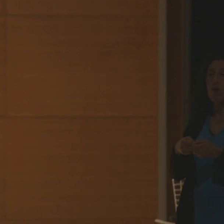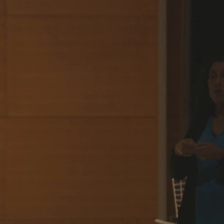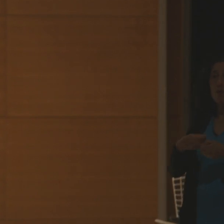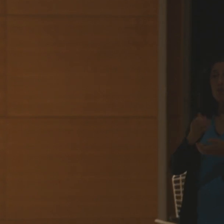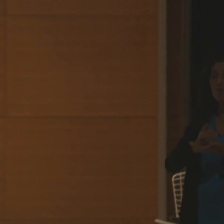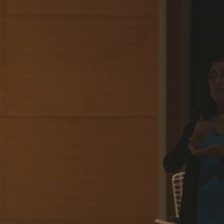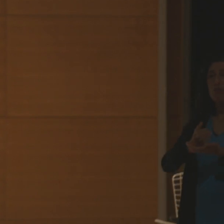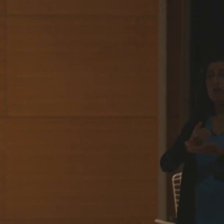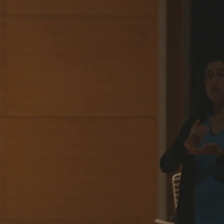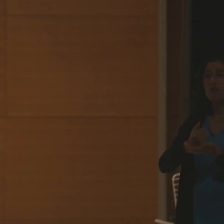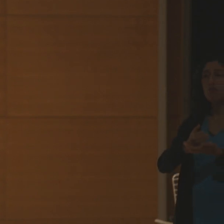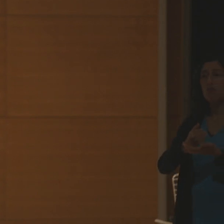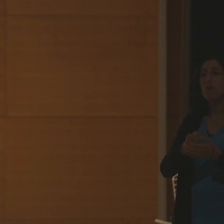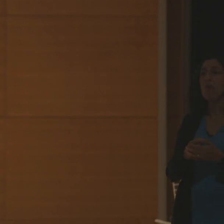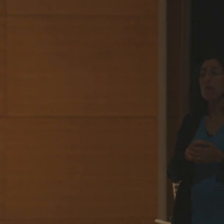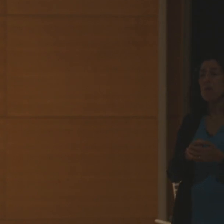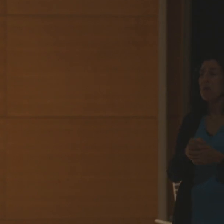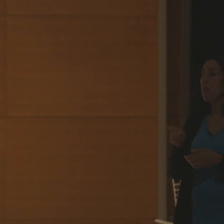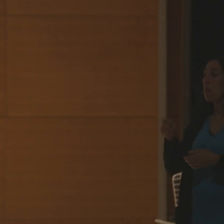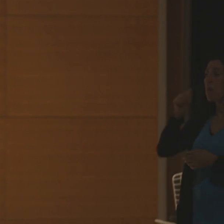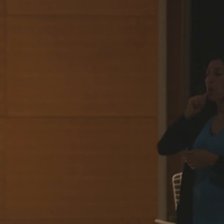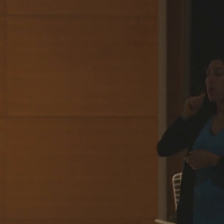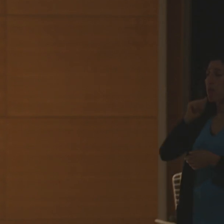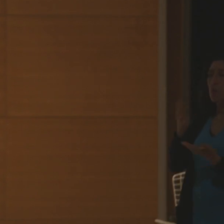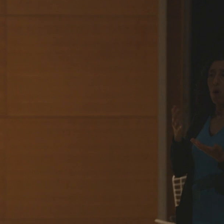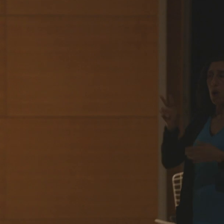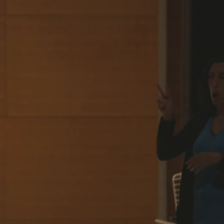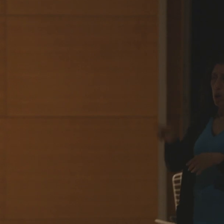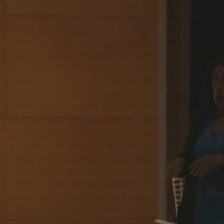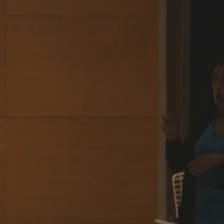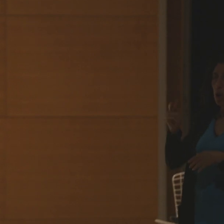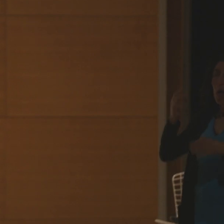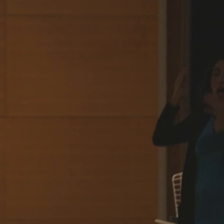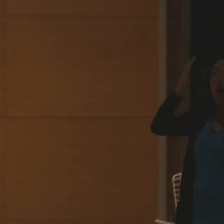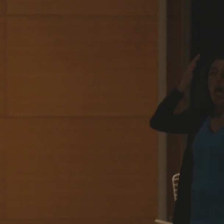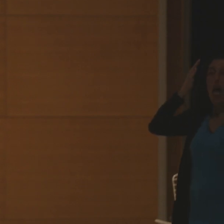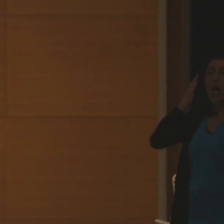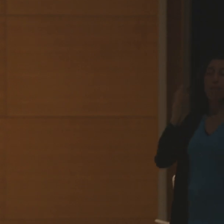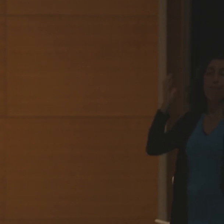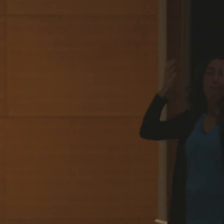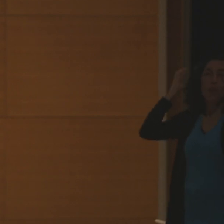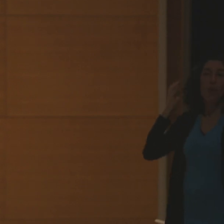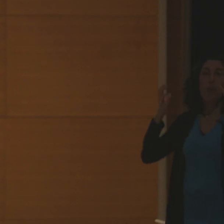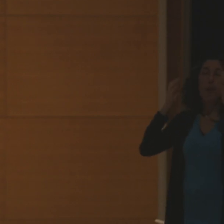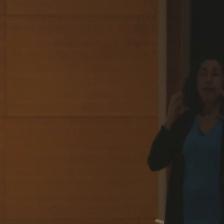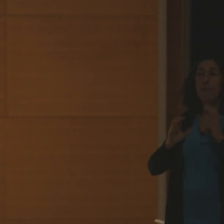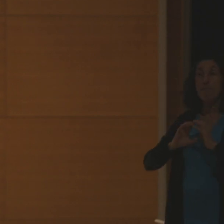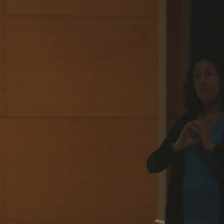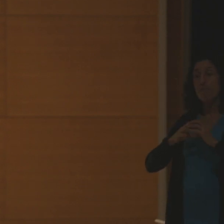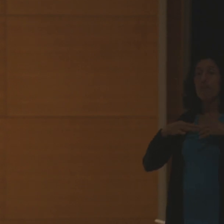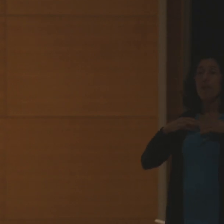Mary notices her Care Bears shirt and her very long, very curly hair done into two